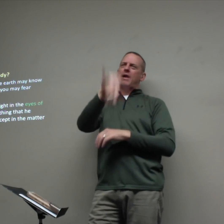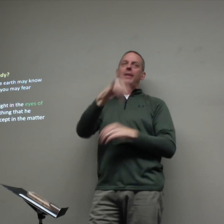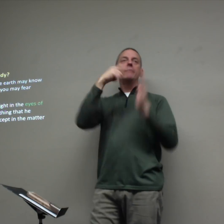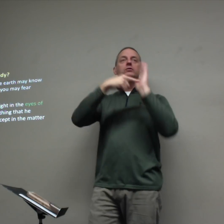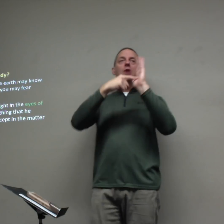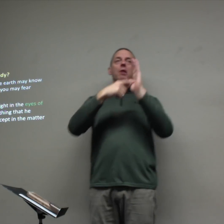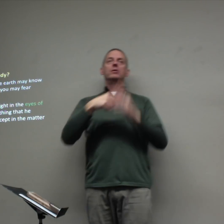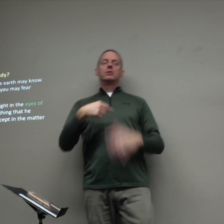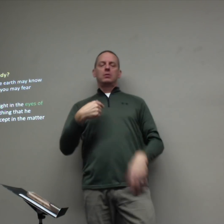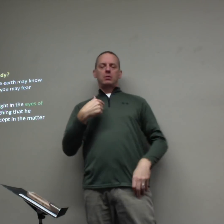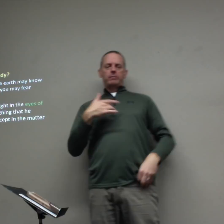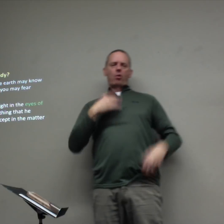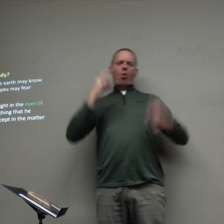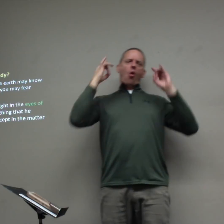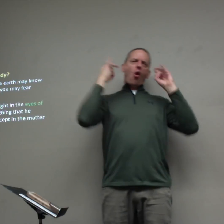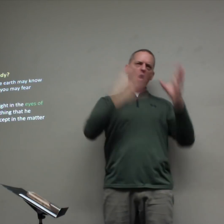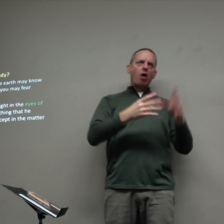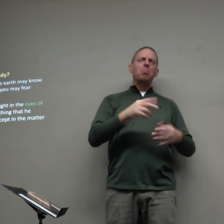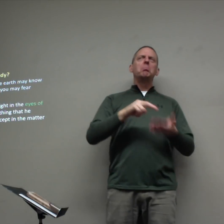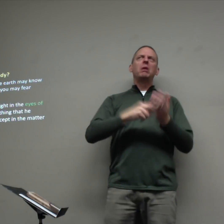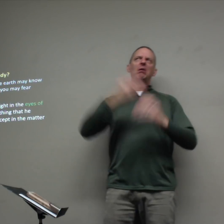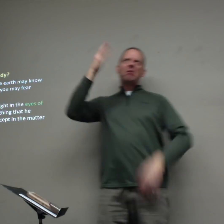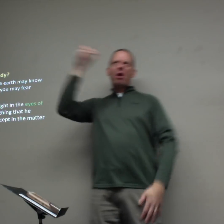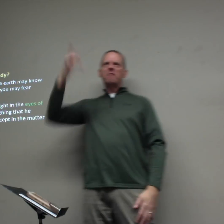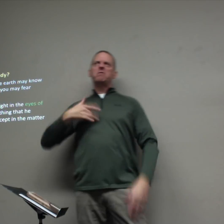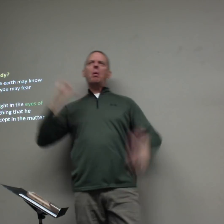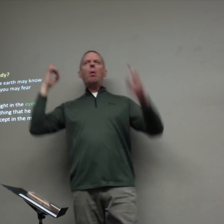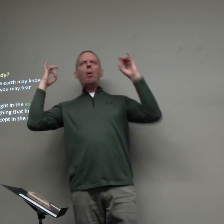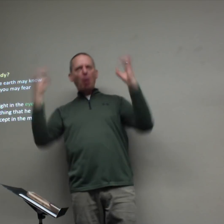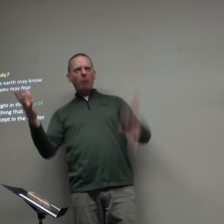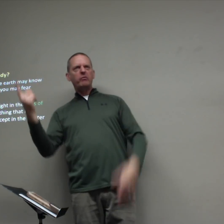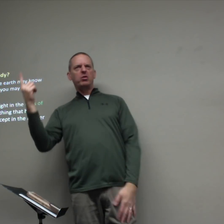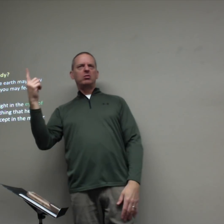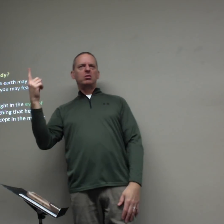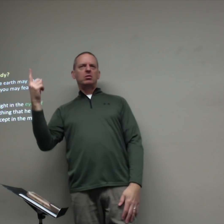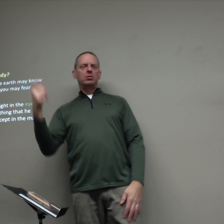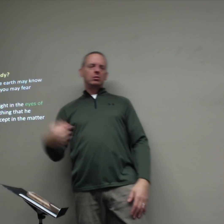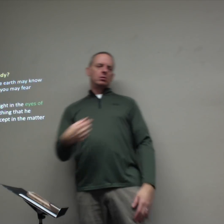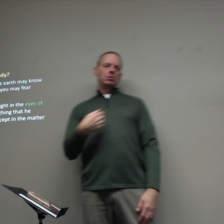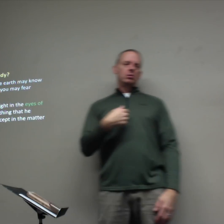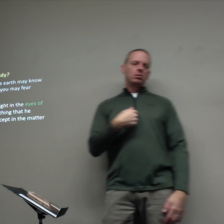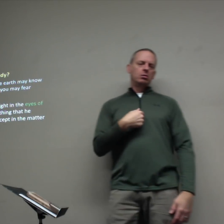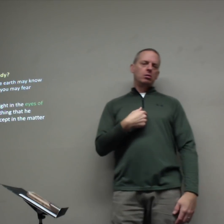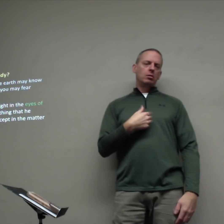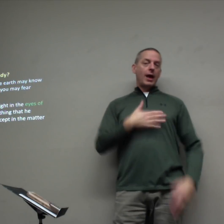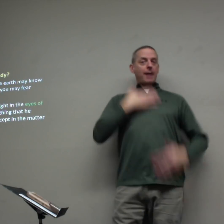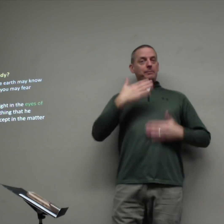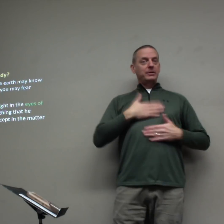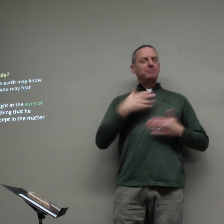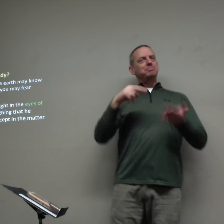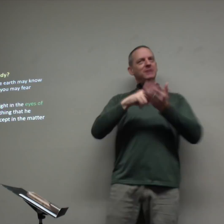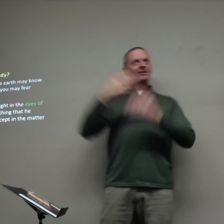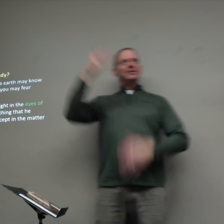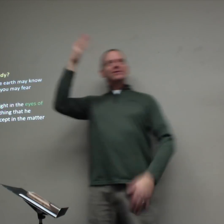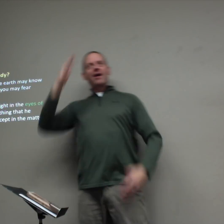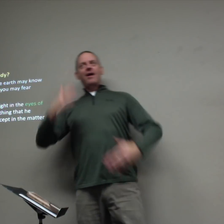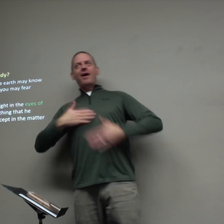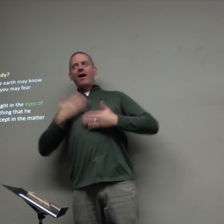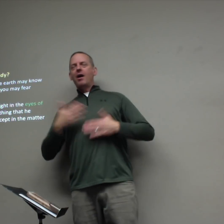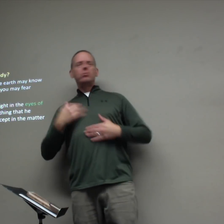Can't do that. I feel awful, which means that God must also feel awful sometimes. If I'm happy, then it means